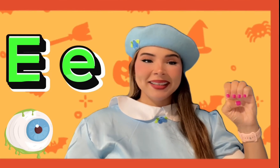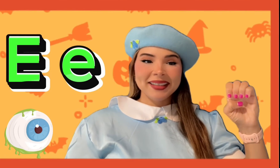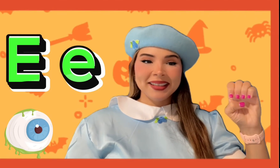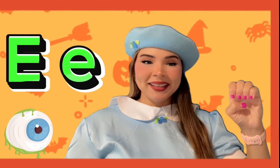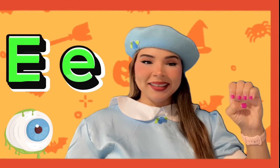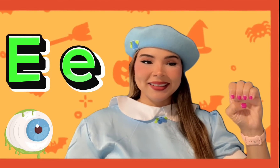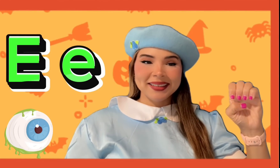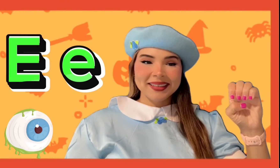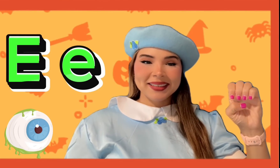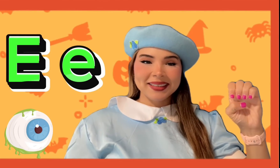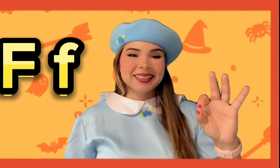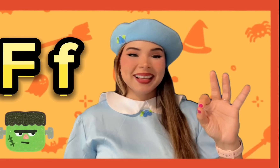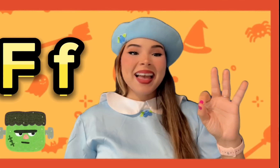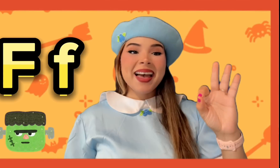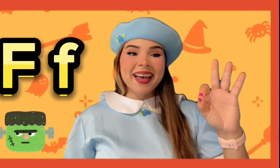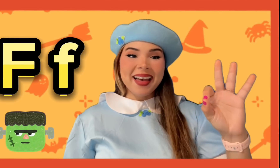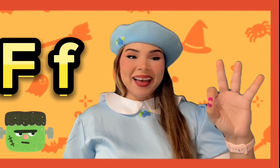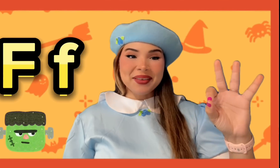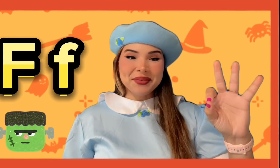E. F,